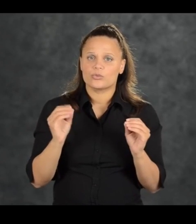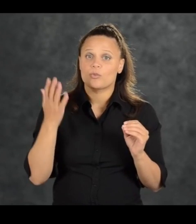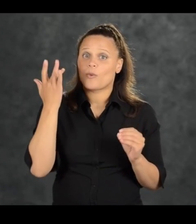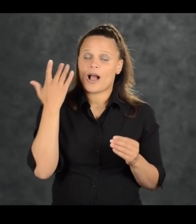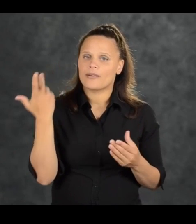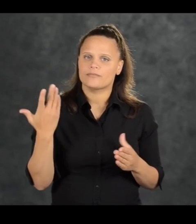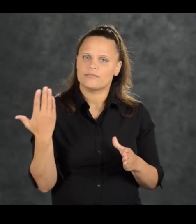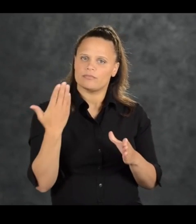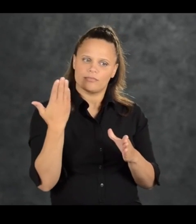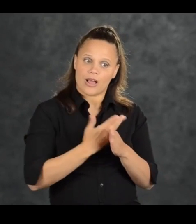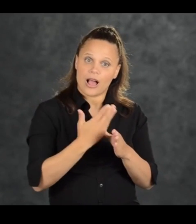and help your child.